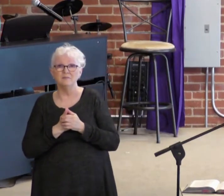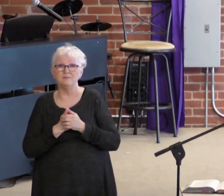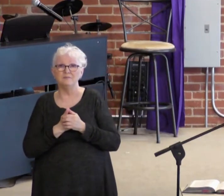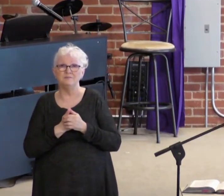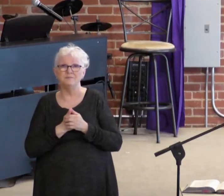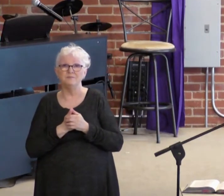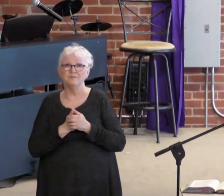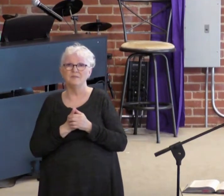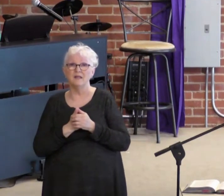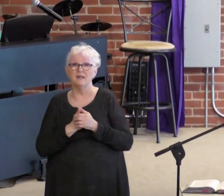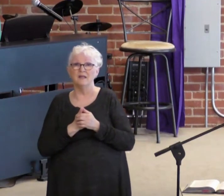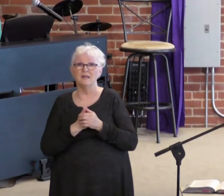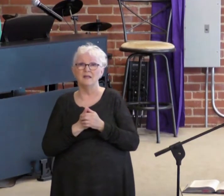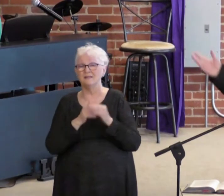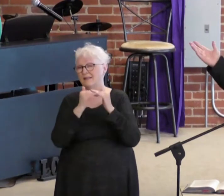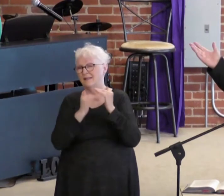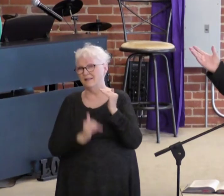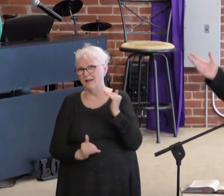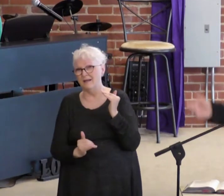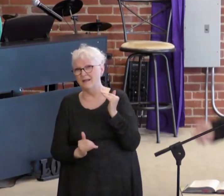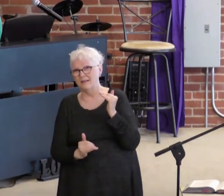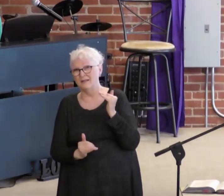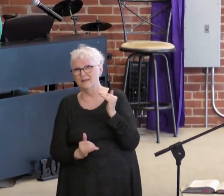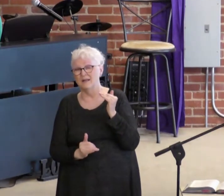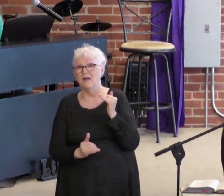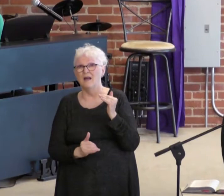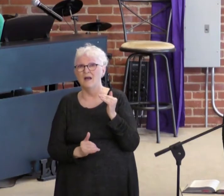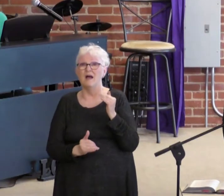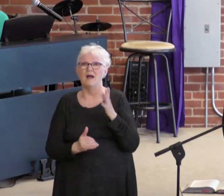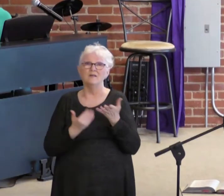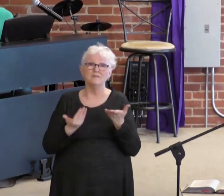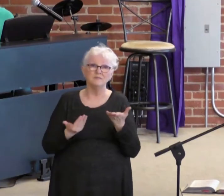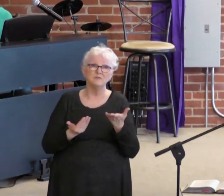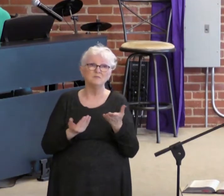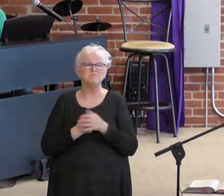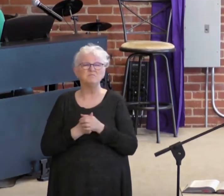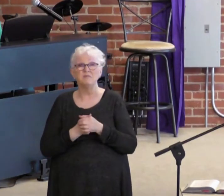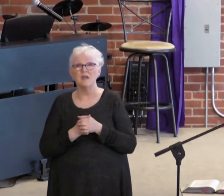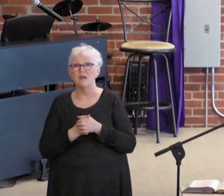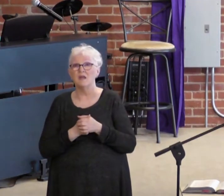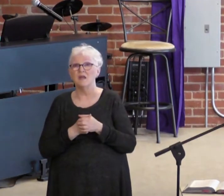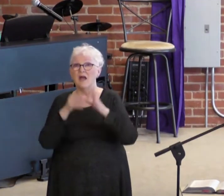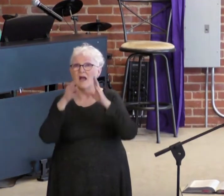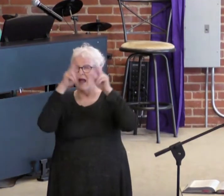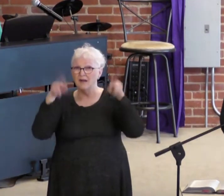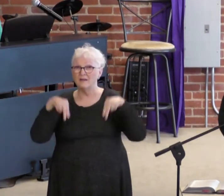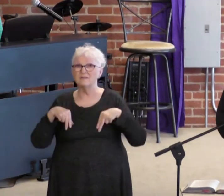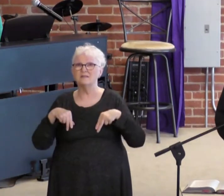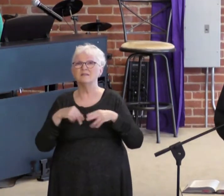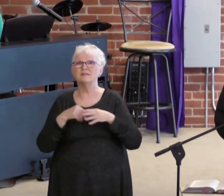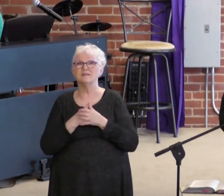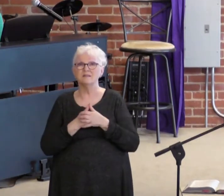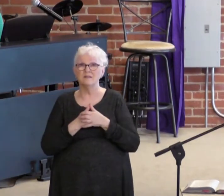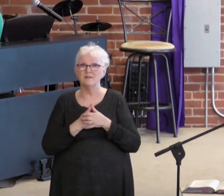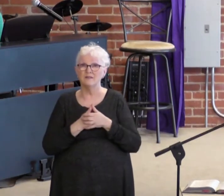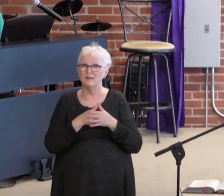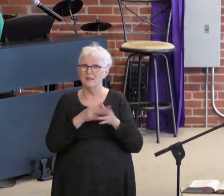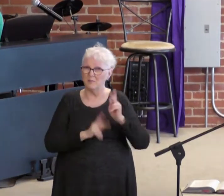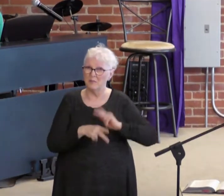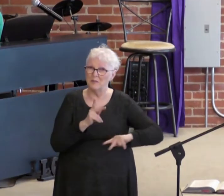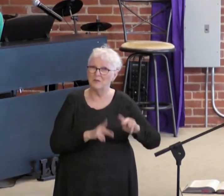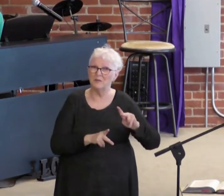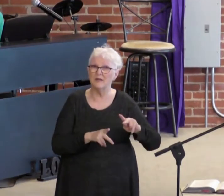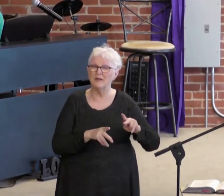affordable housing. There are new houses going up all over around us. I mean, that's the news, if